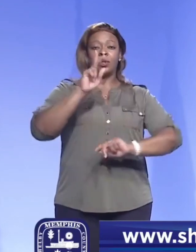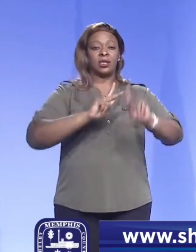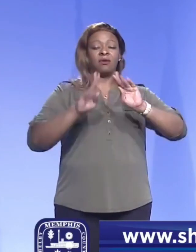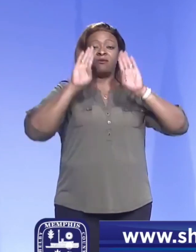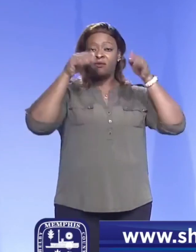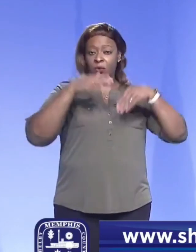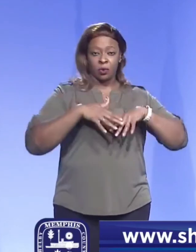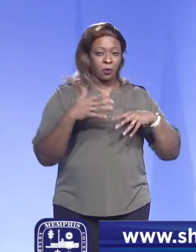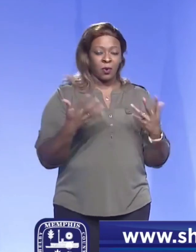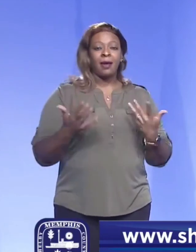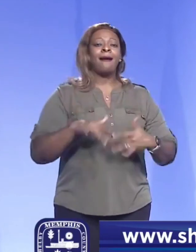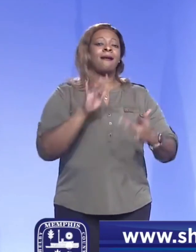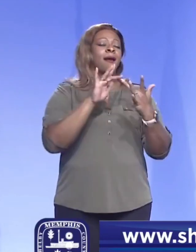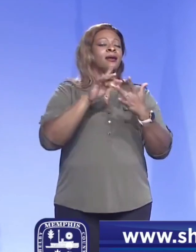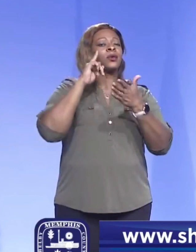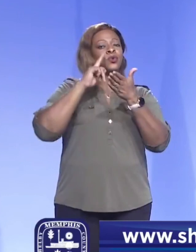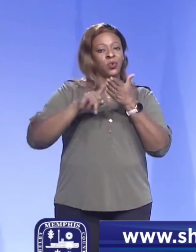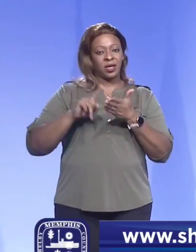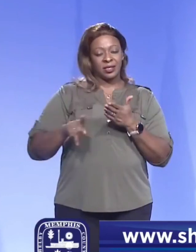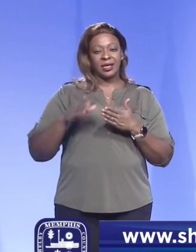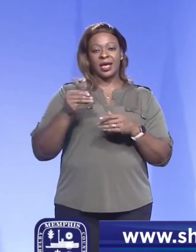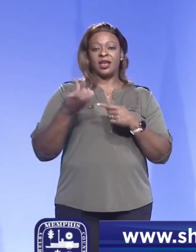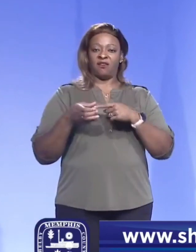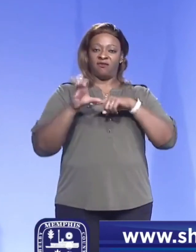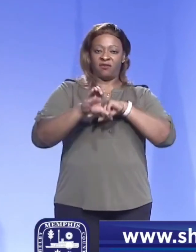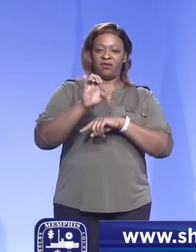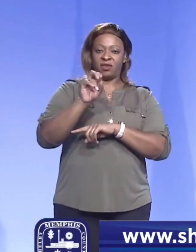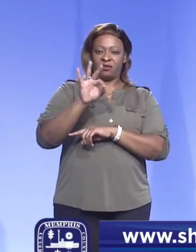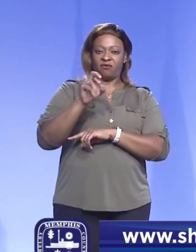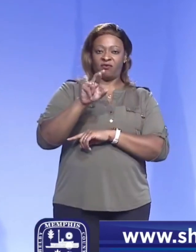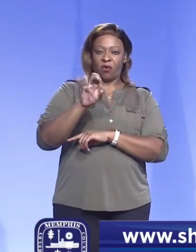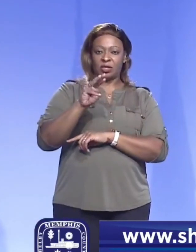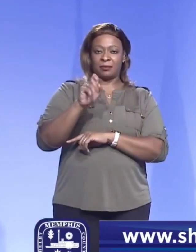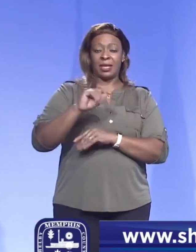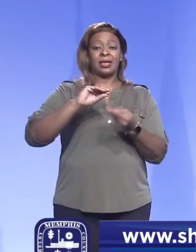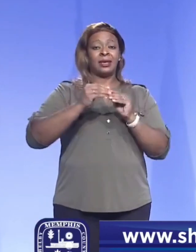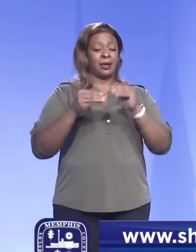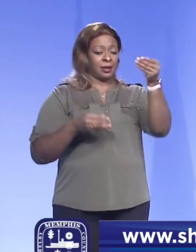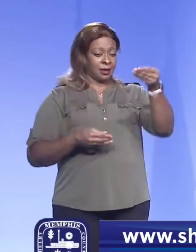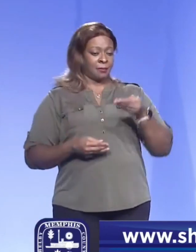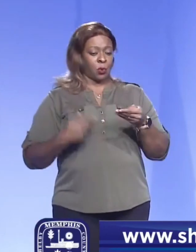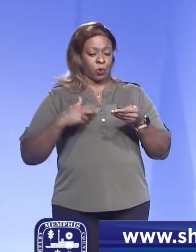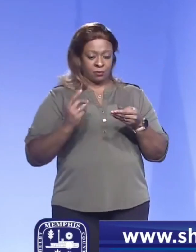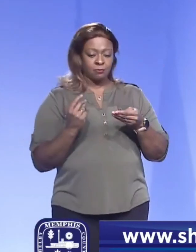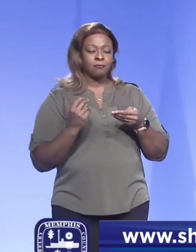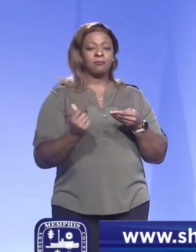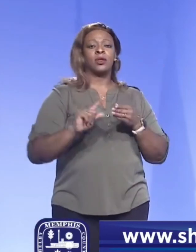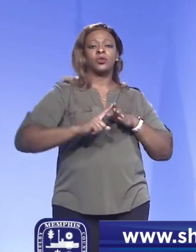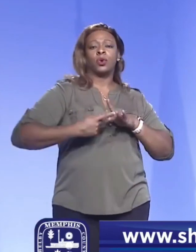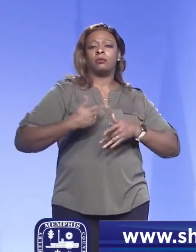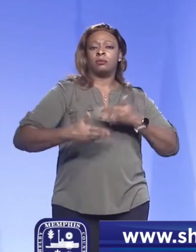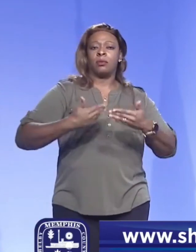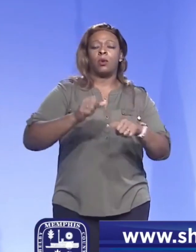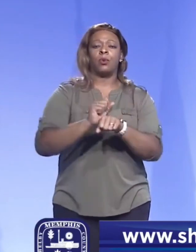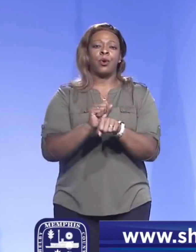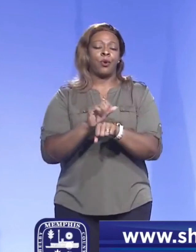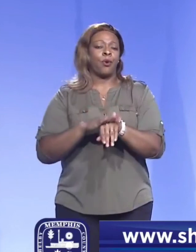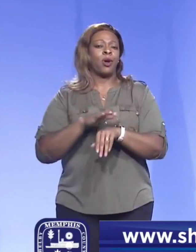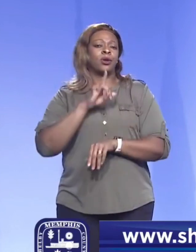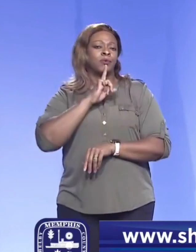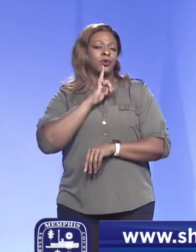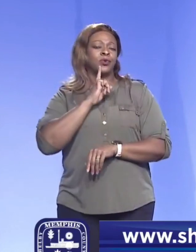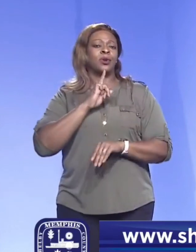focused on contact tracing and enforcement, so that when the data comes in, we can quickly begin to work on